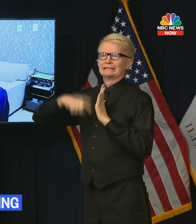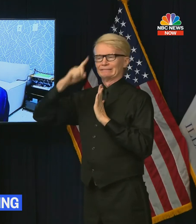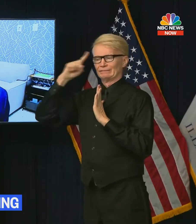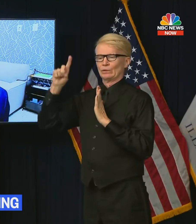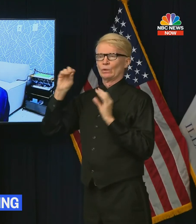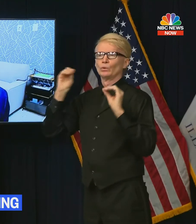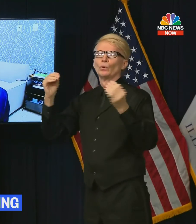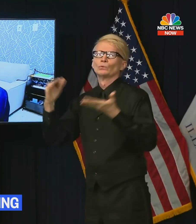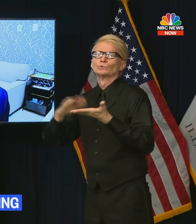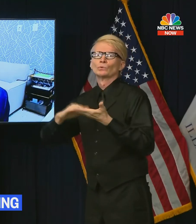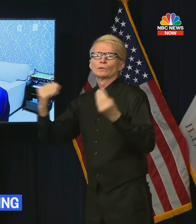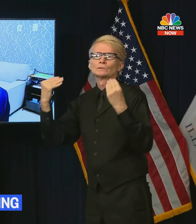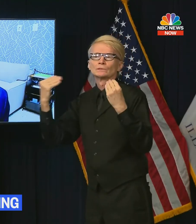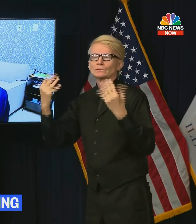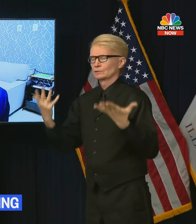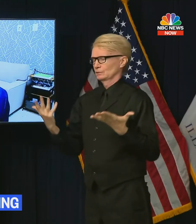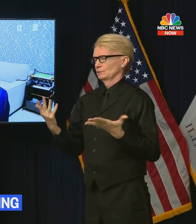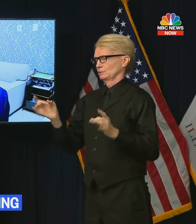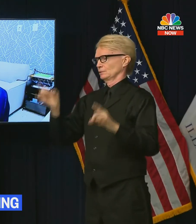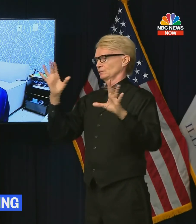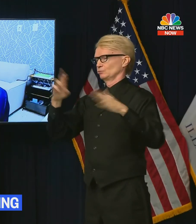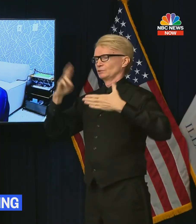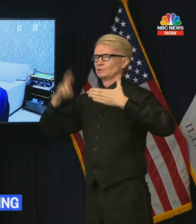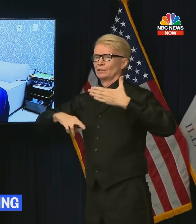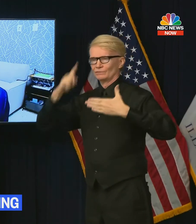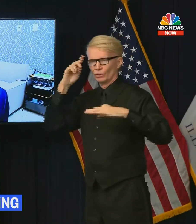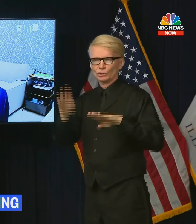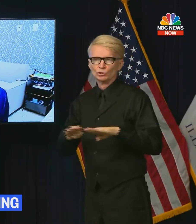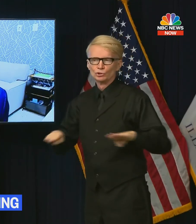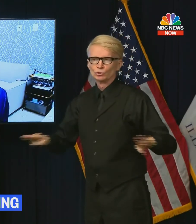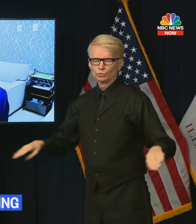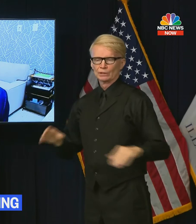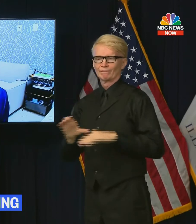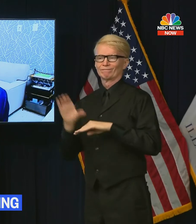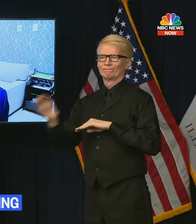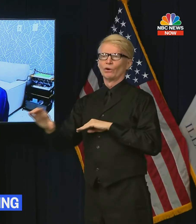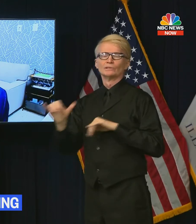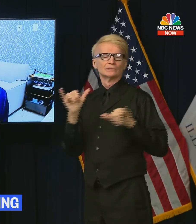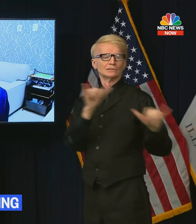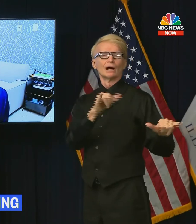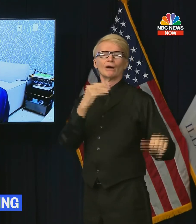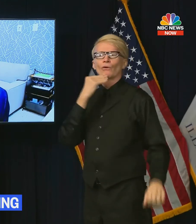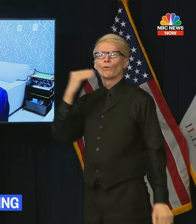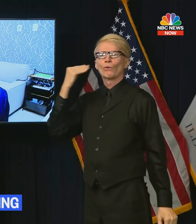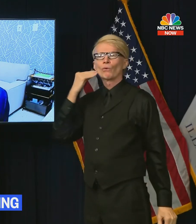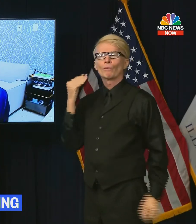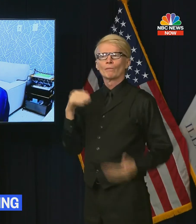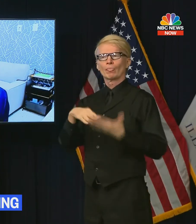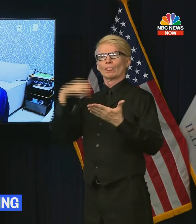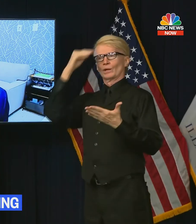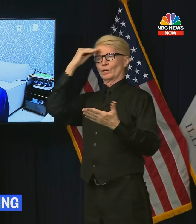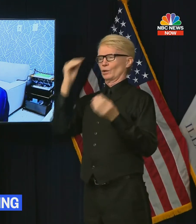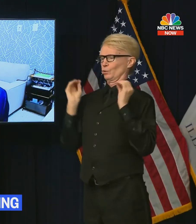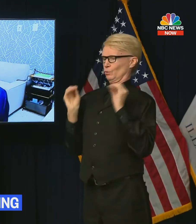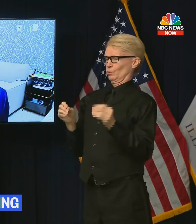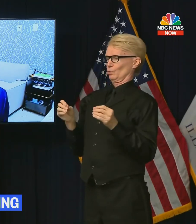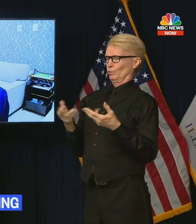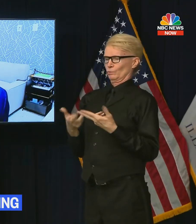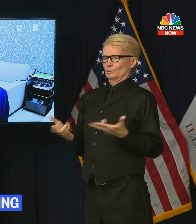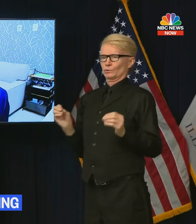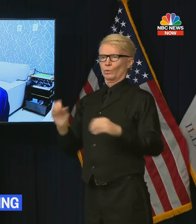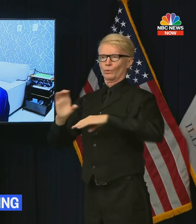learning and tragic outcomes for children who are forced to be in a learn-at-home environment, often without the resources